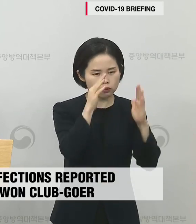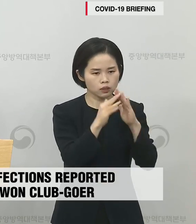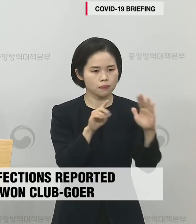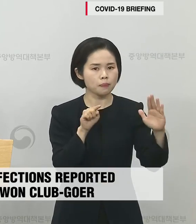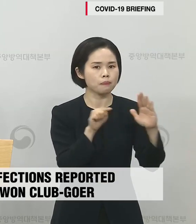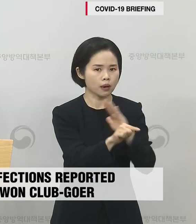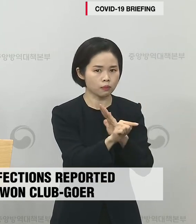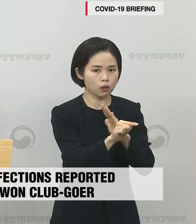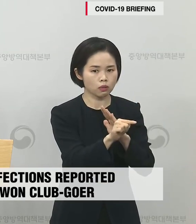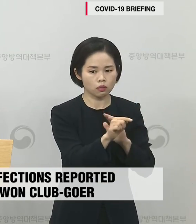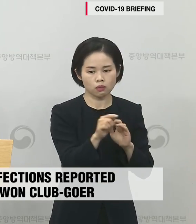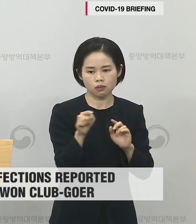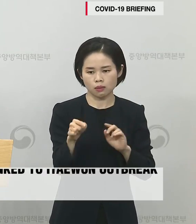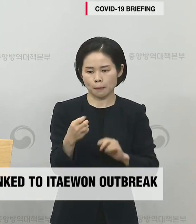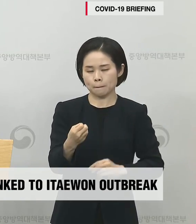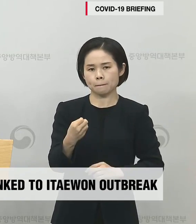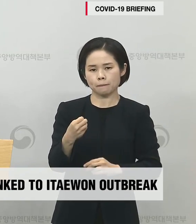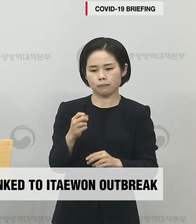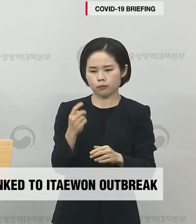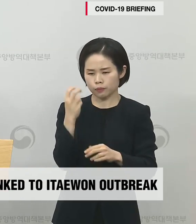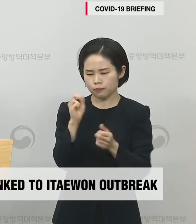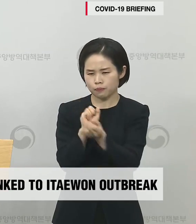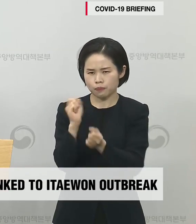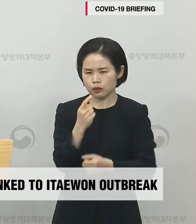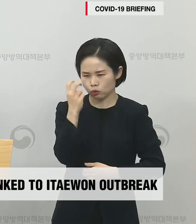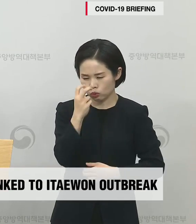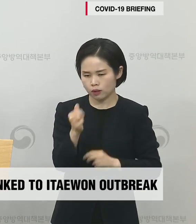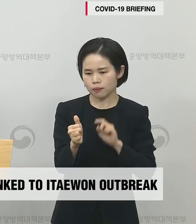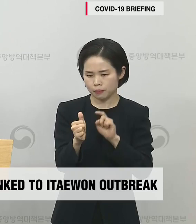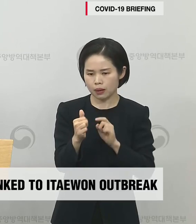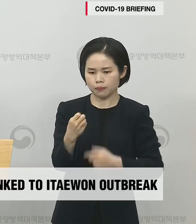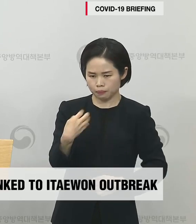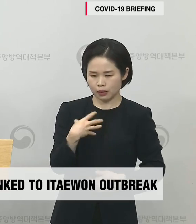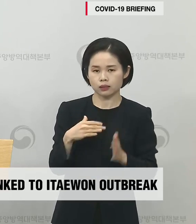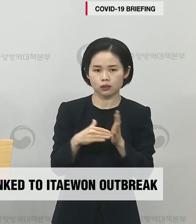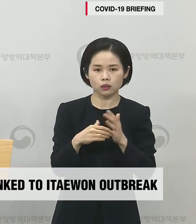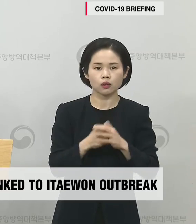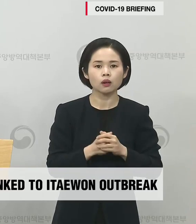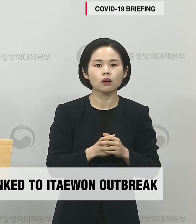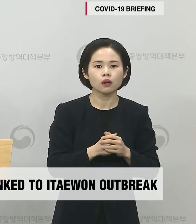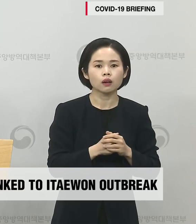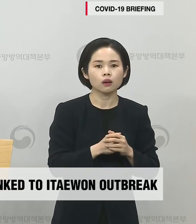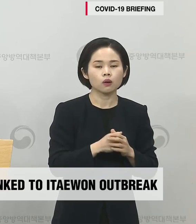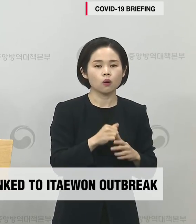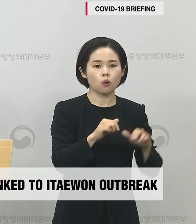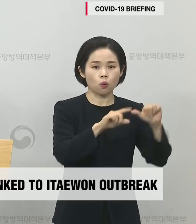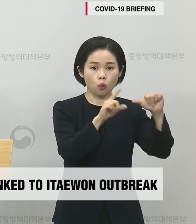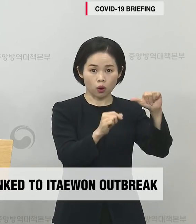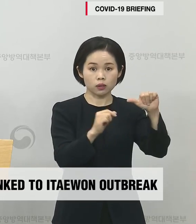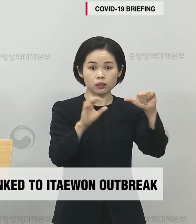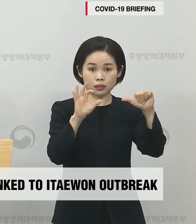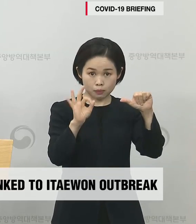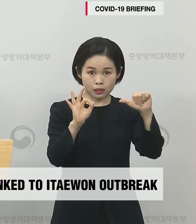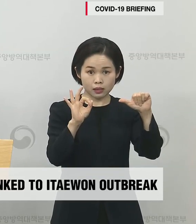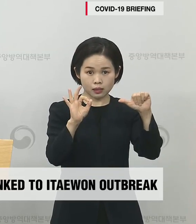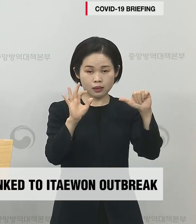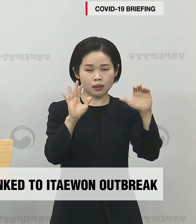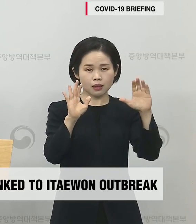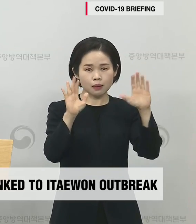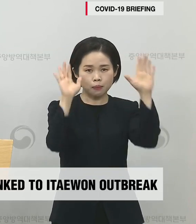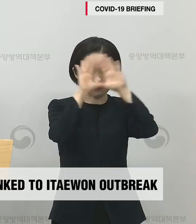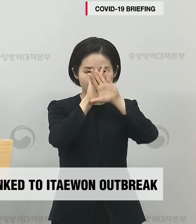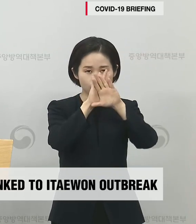entertainment venue in Gyeonggi-do area in Bucheon City. And on the May 9th, starting from the